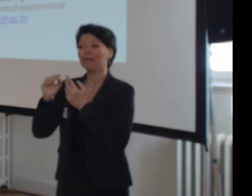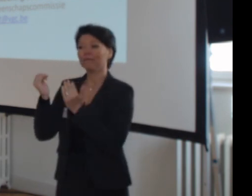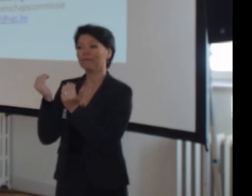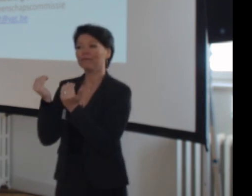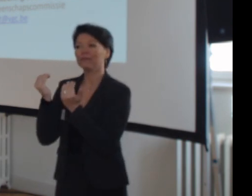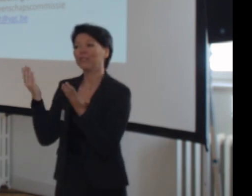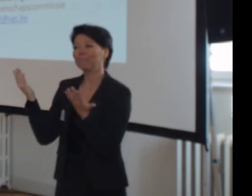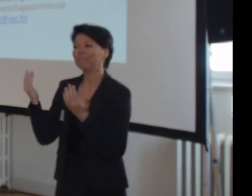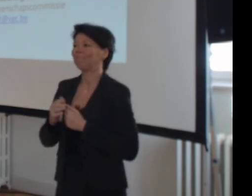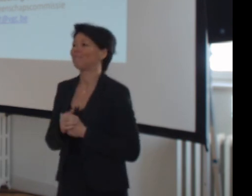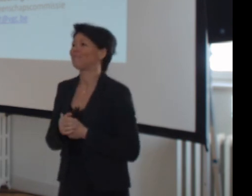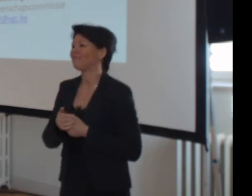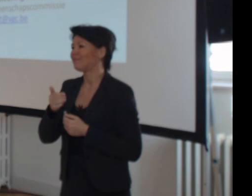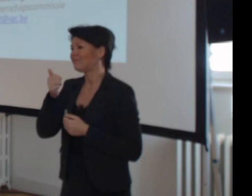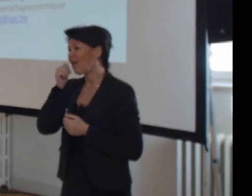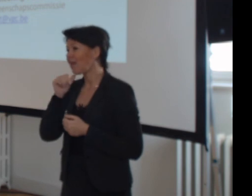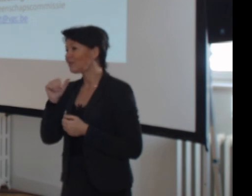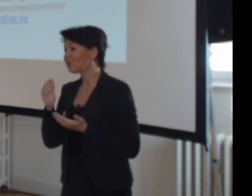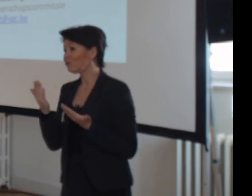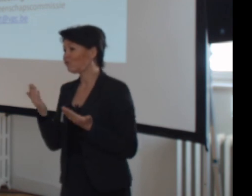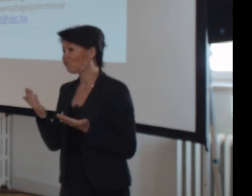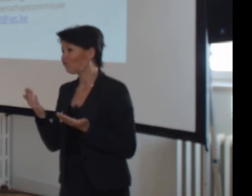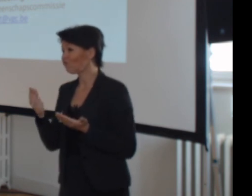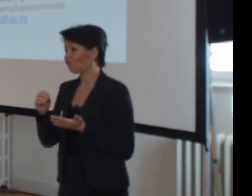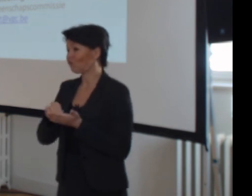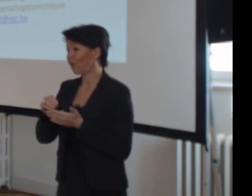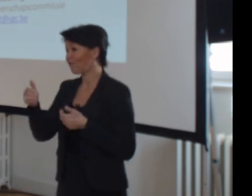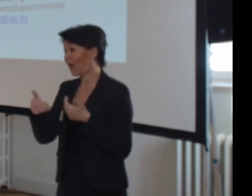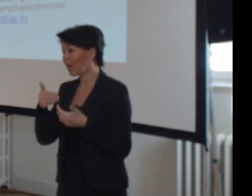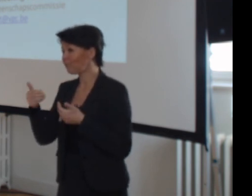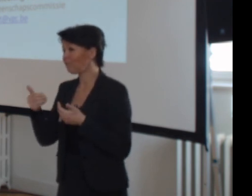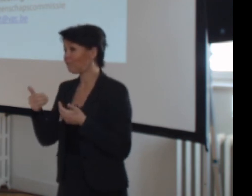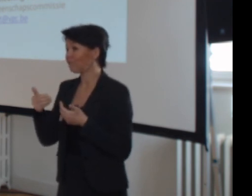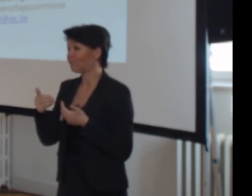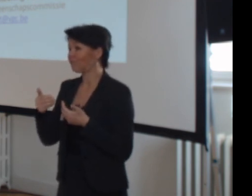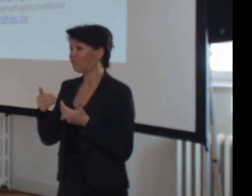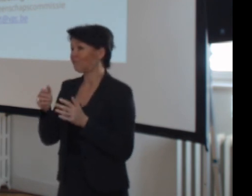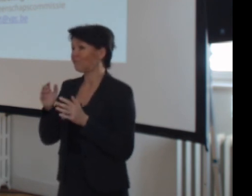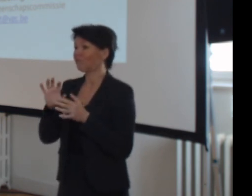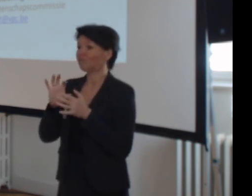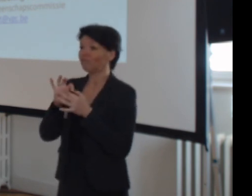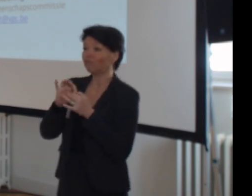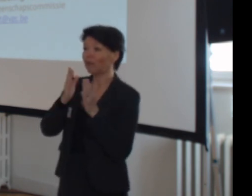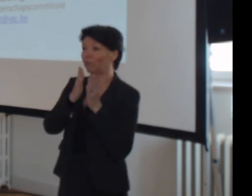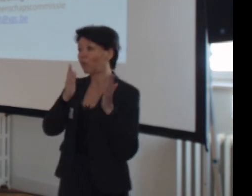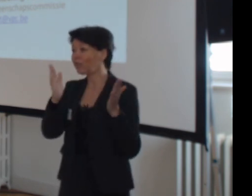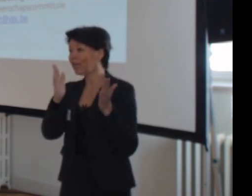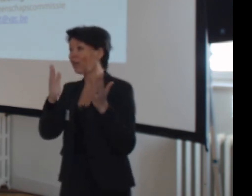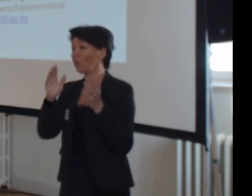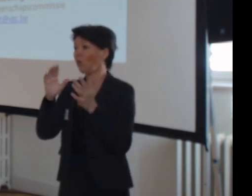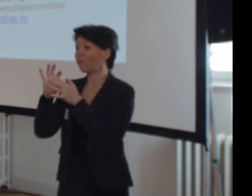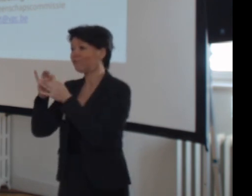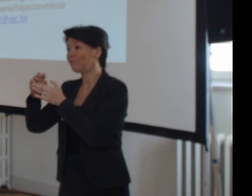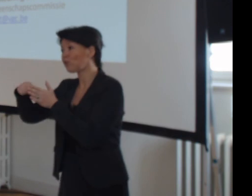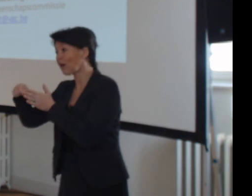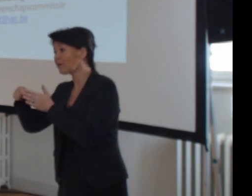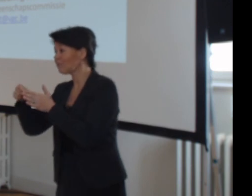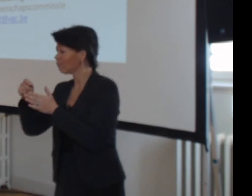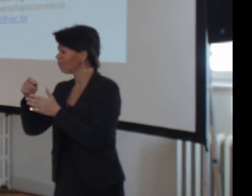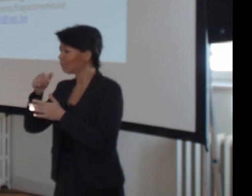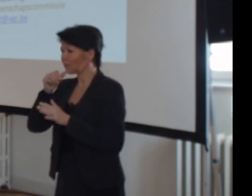contacts. If you happen to have questions for one of these libraries about these projects, do not hesitate